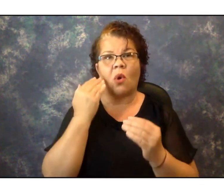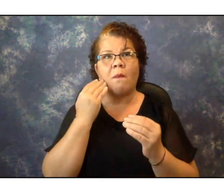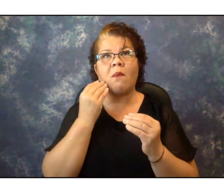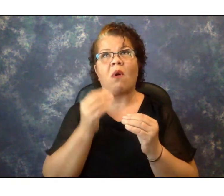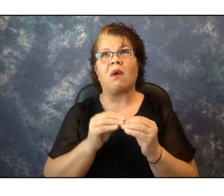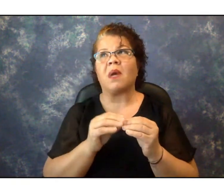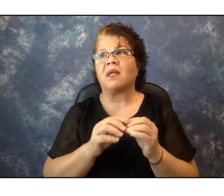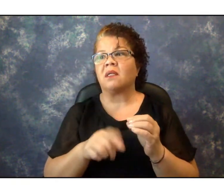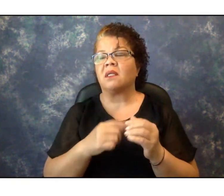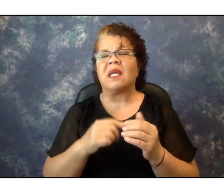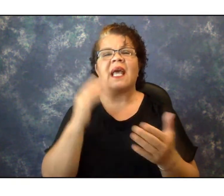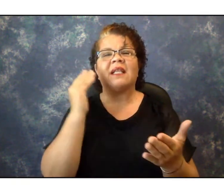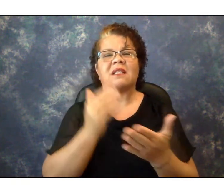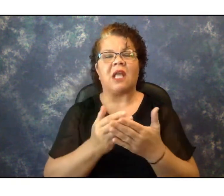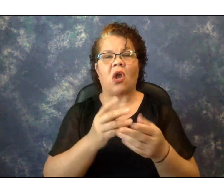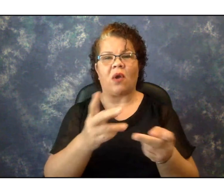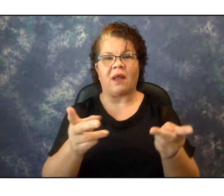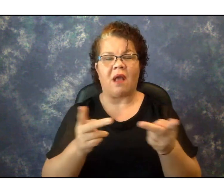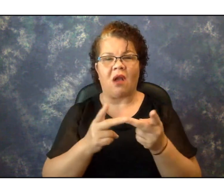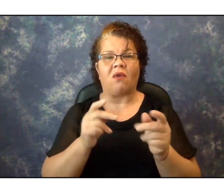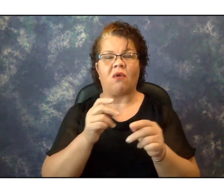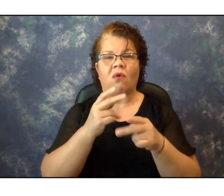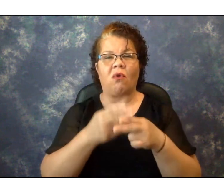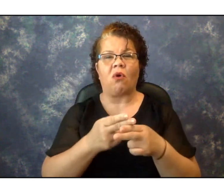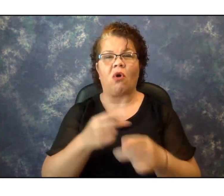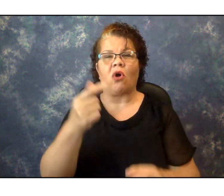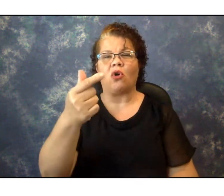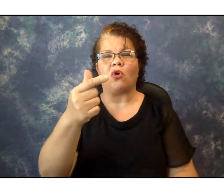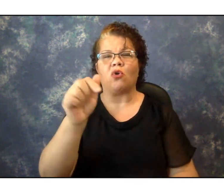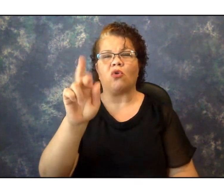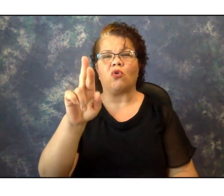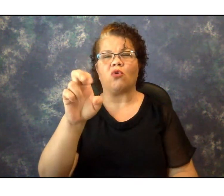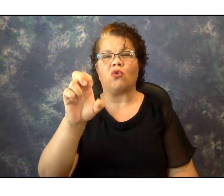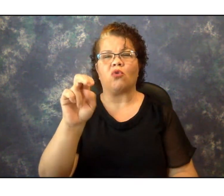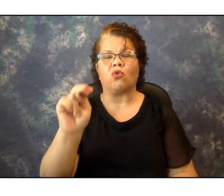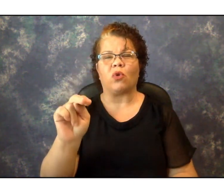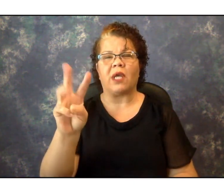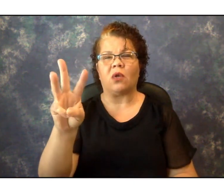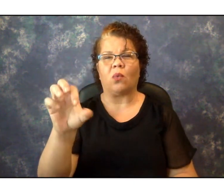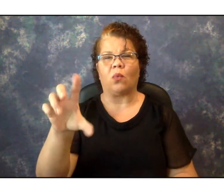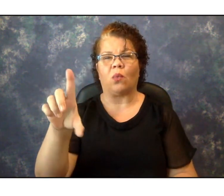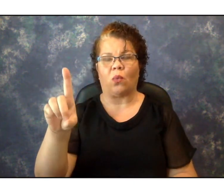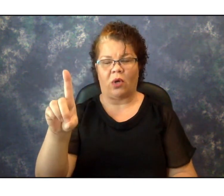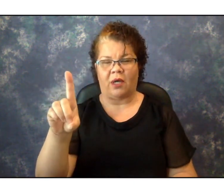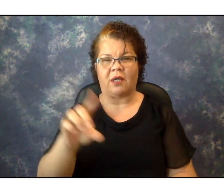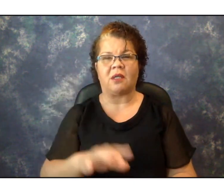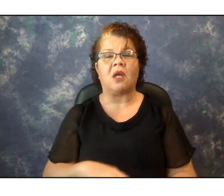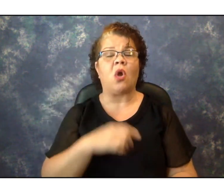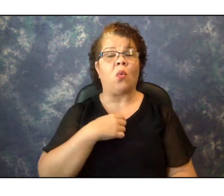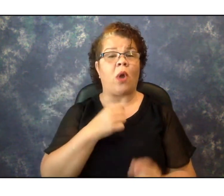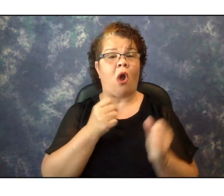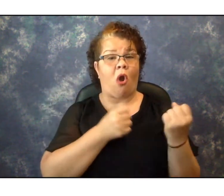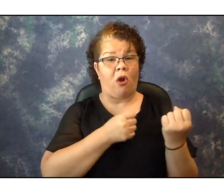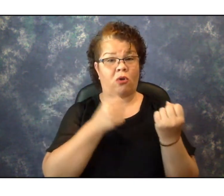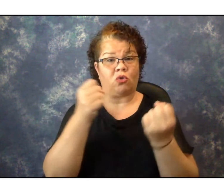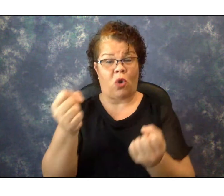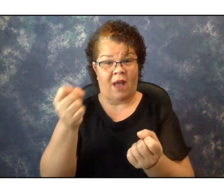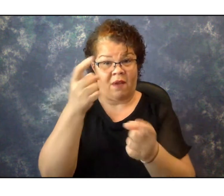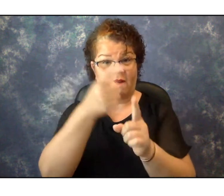called Greenwood, and we're driving from Greenwood. When I pick up the poem, we're driving from Greenwood to Money.